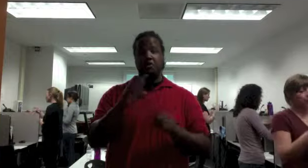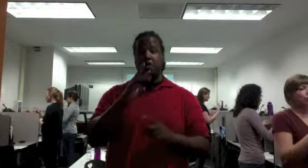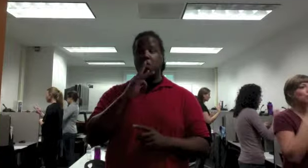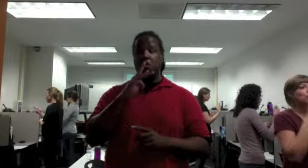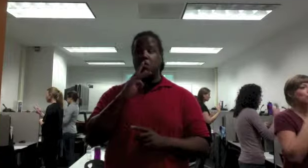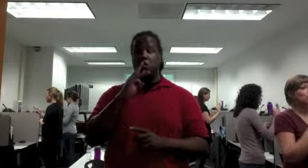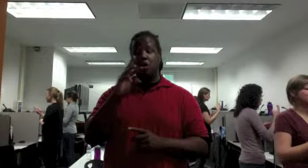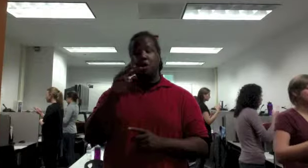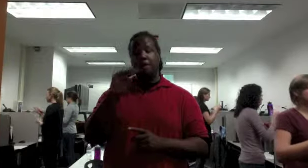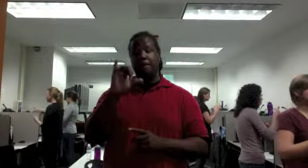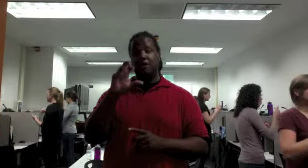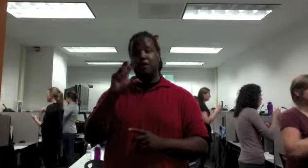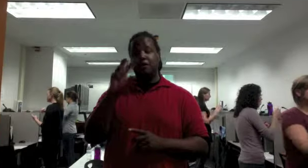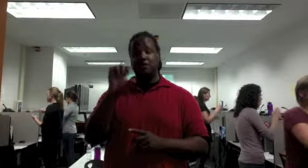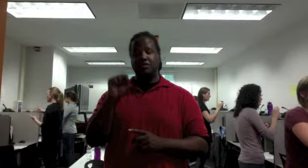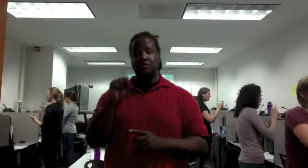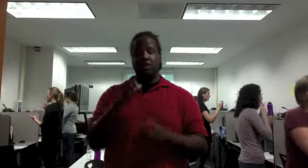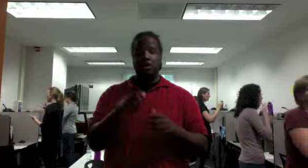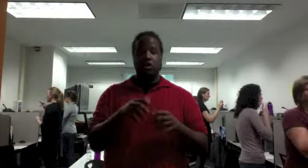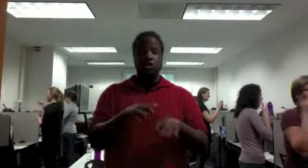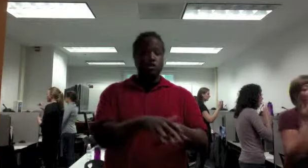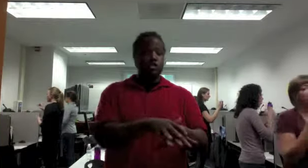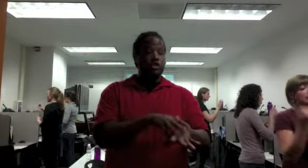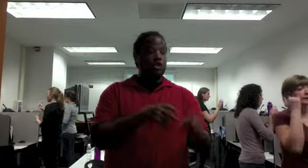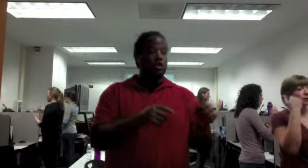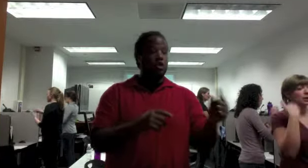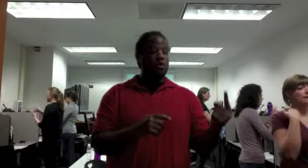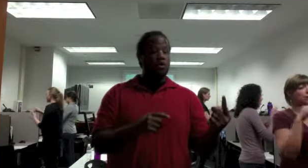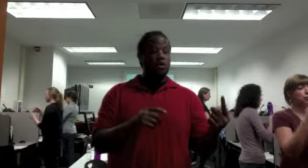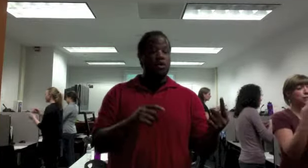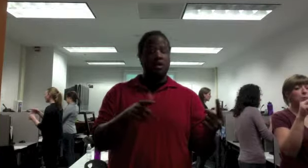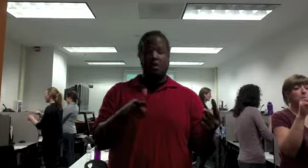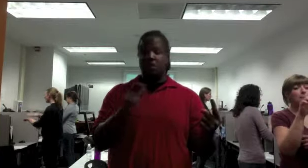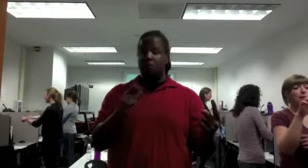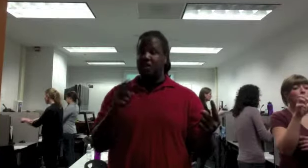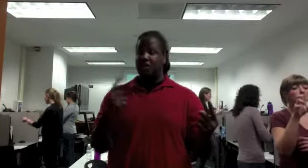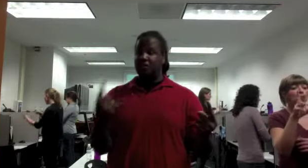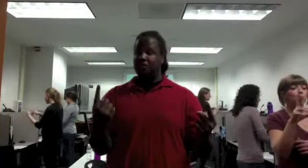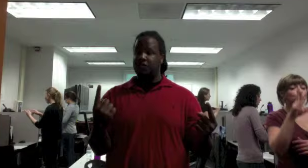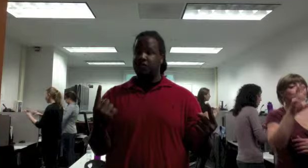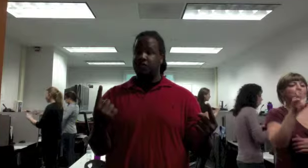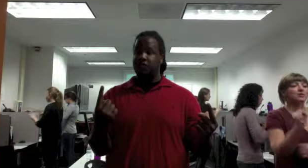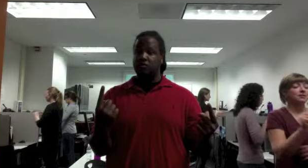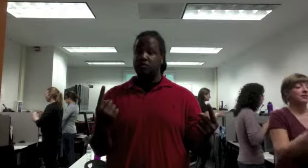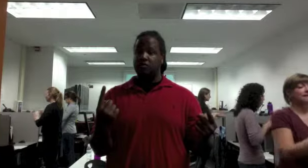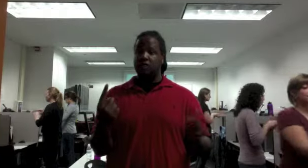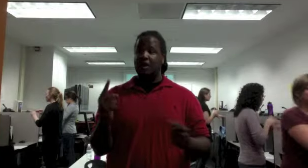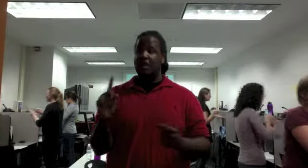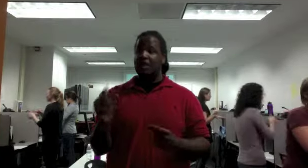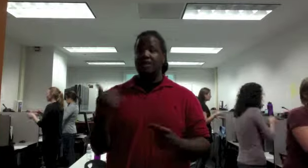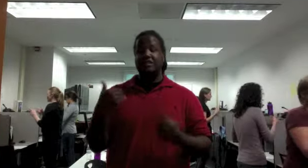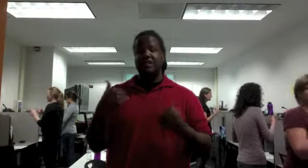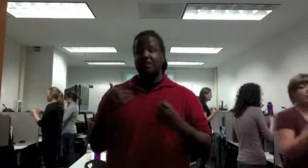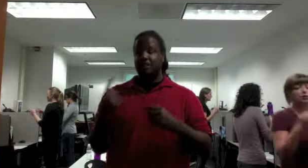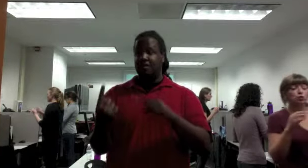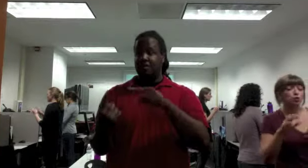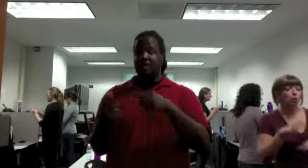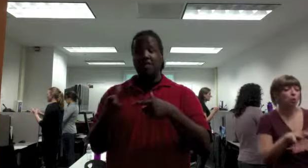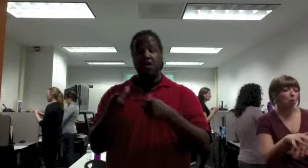If you take two sets of water molecules, one moving very slow, one moving very quickly, the